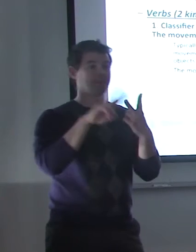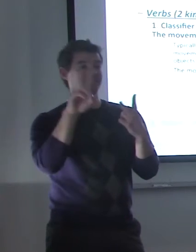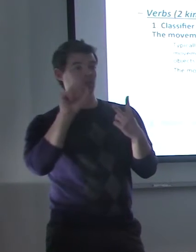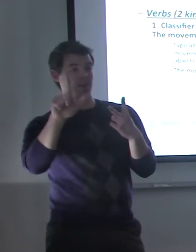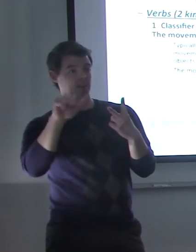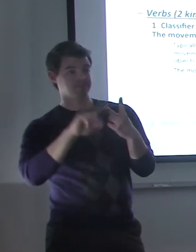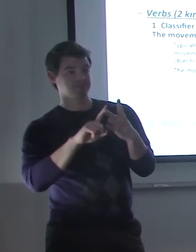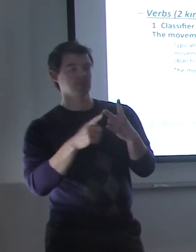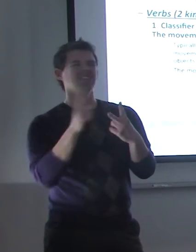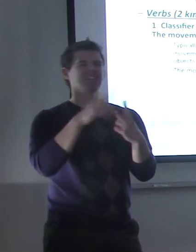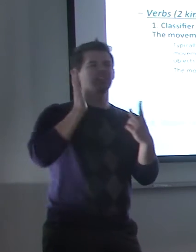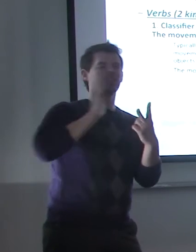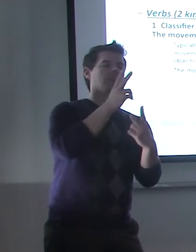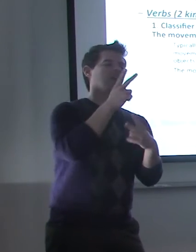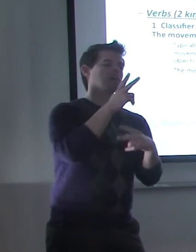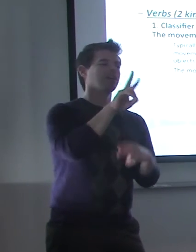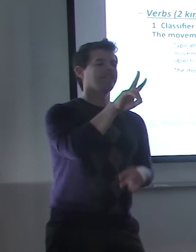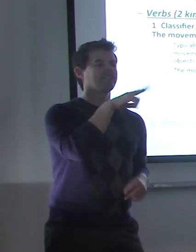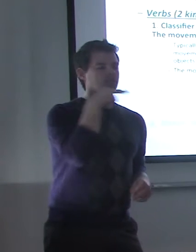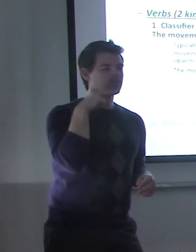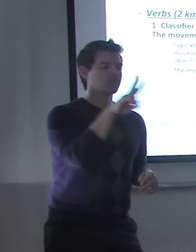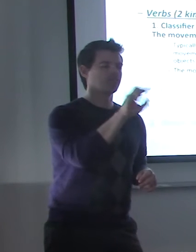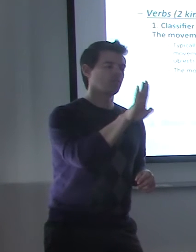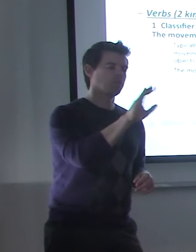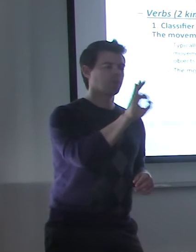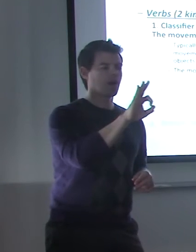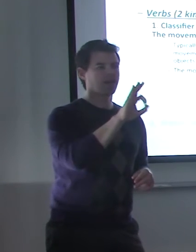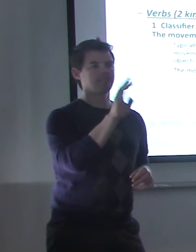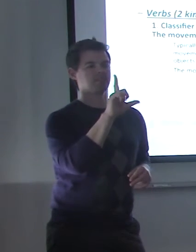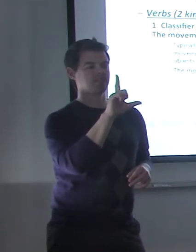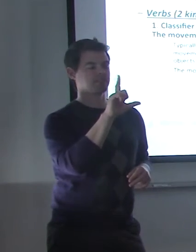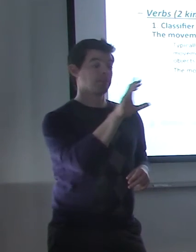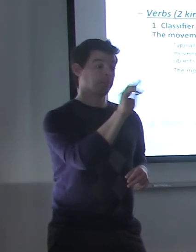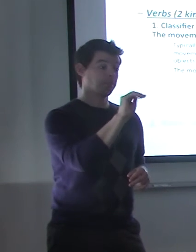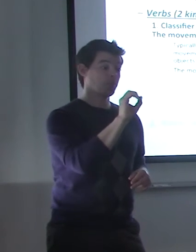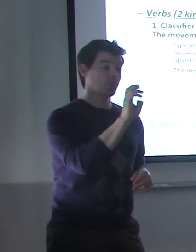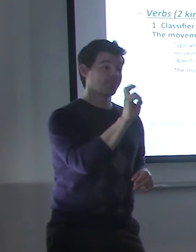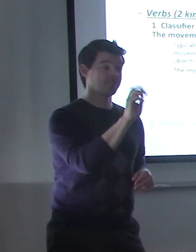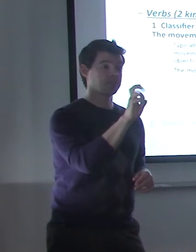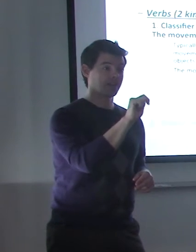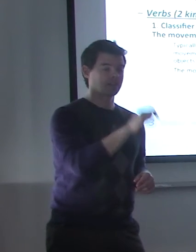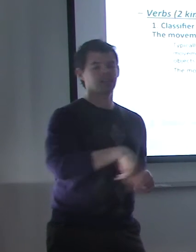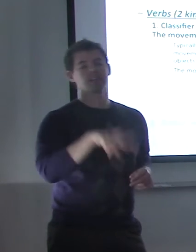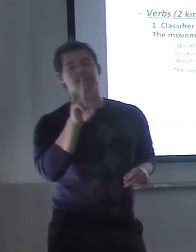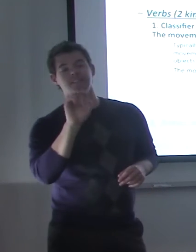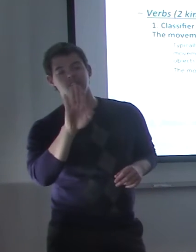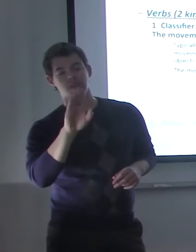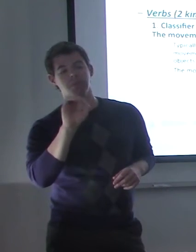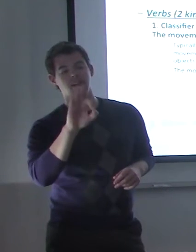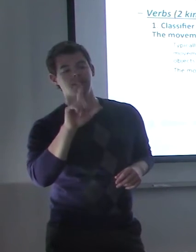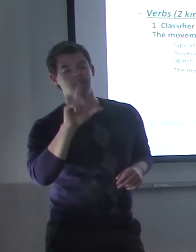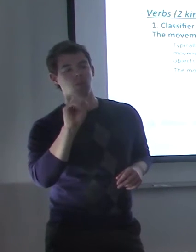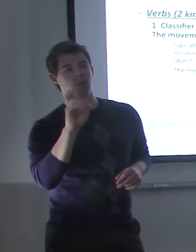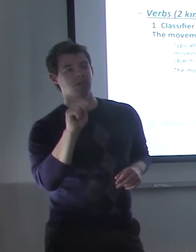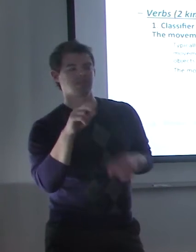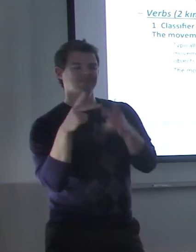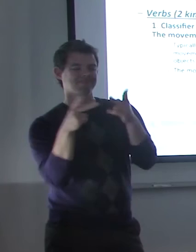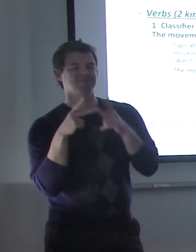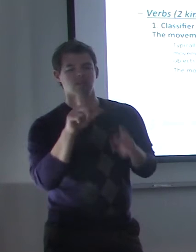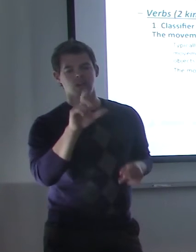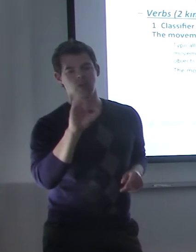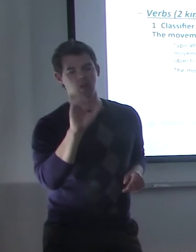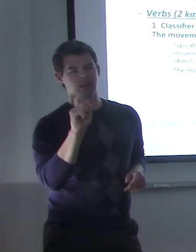originally defined, and that's how I'm going to define them here today. They're not verbs of interacting with objects.